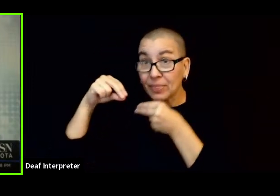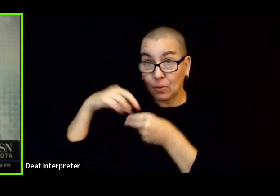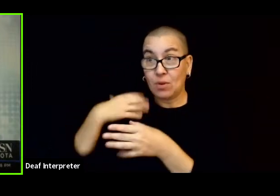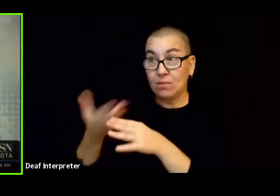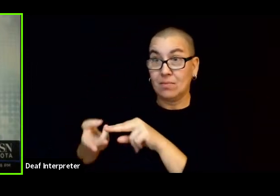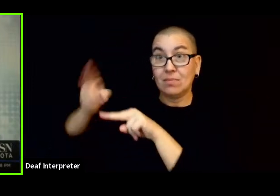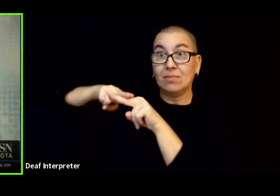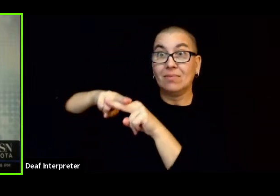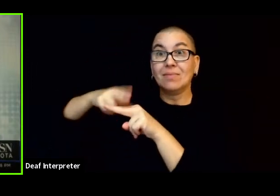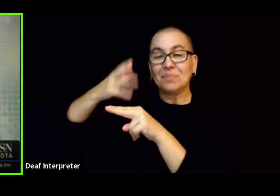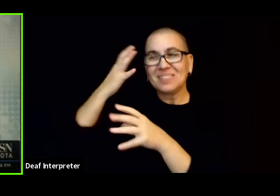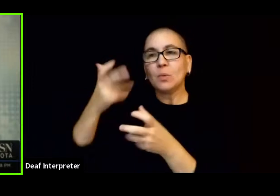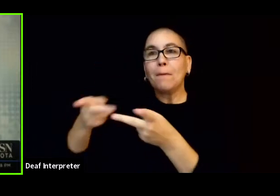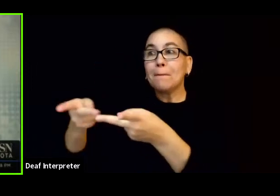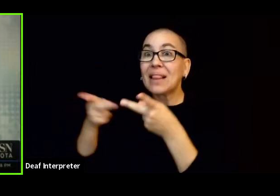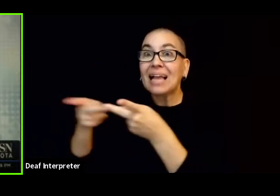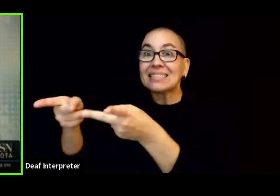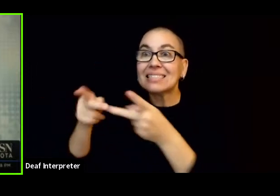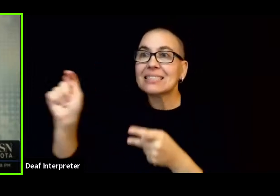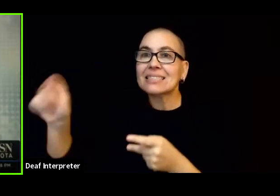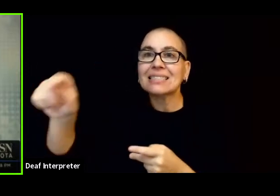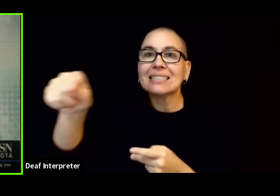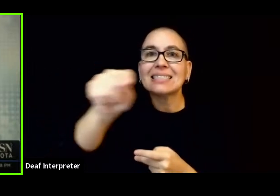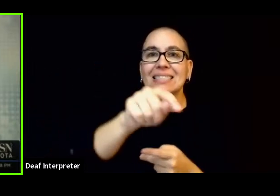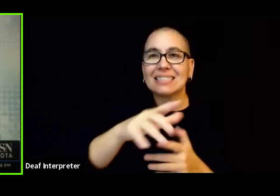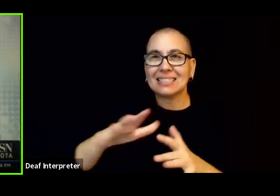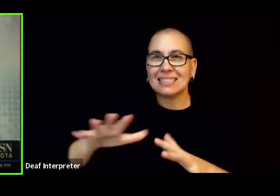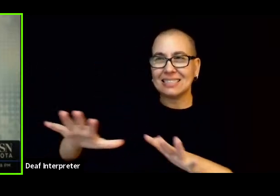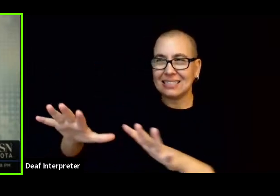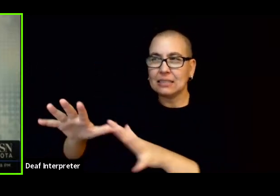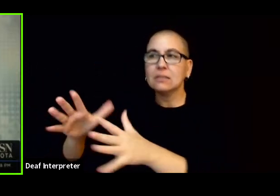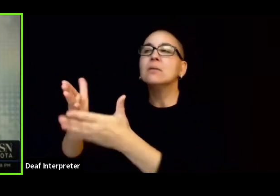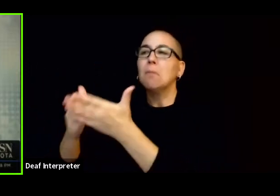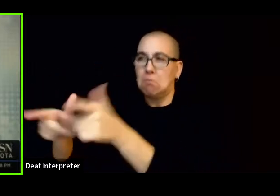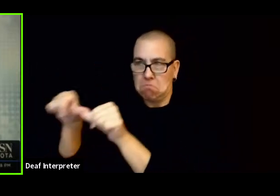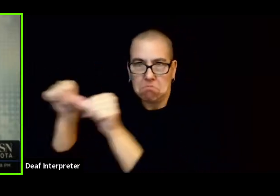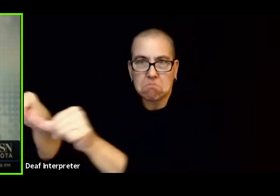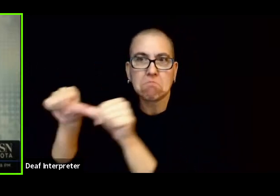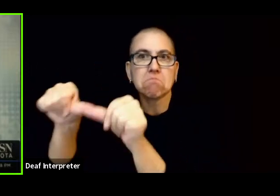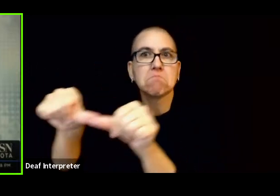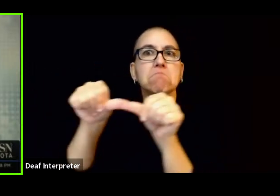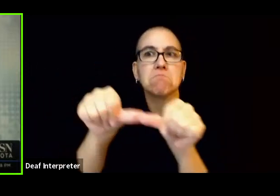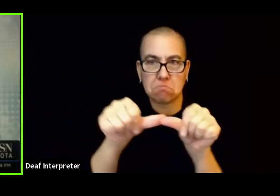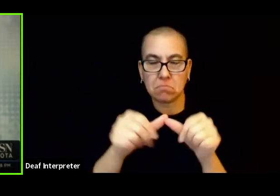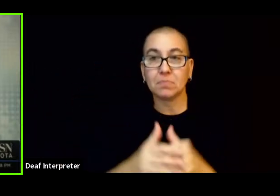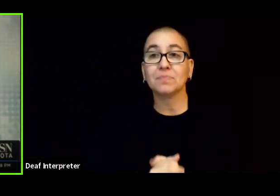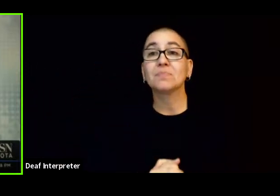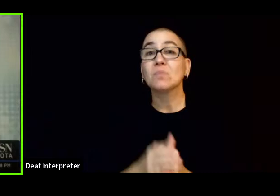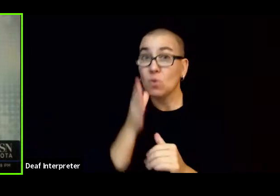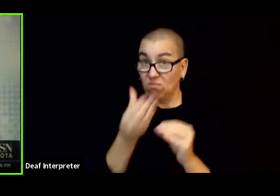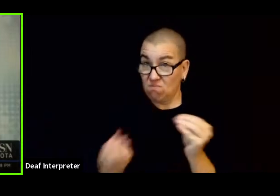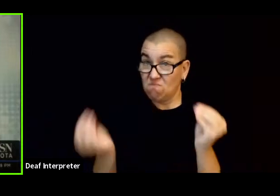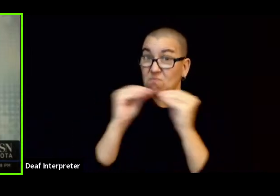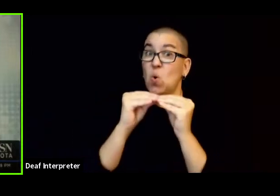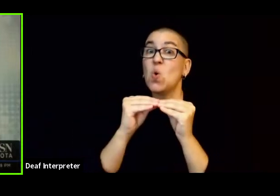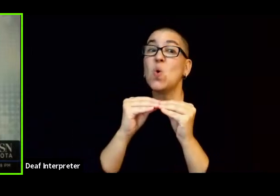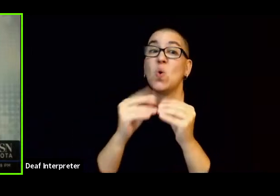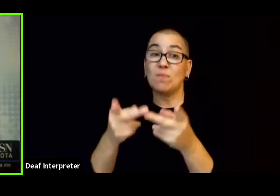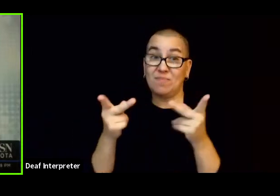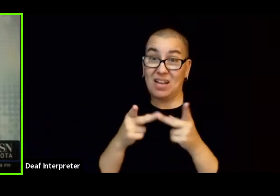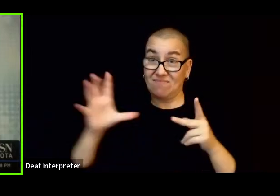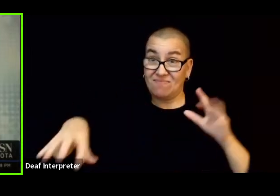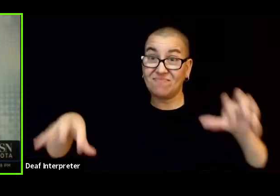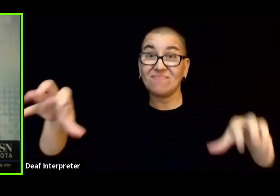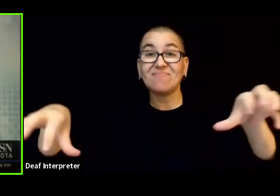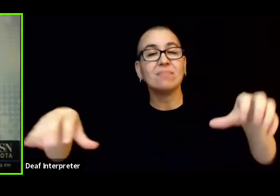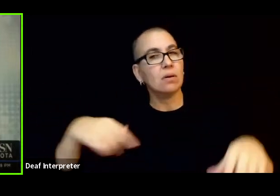kind of community pop-up events, if you will, as well as working with the health system partners to try to reduce barriers to